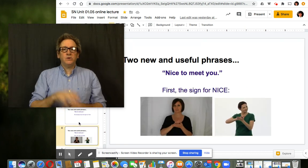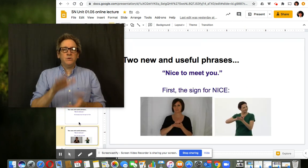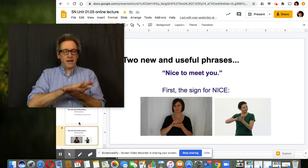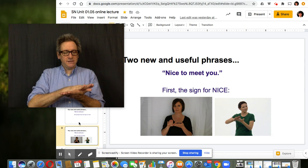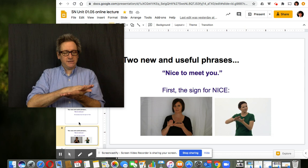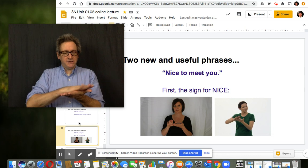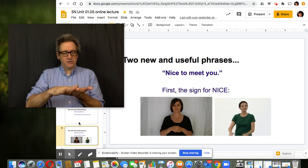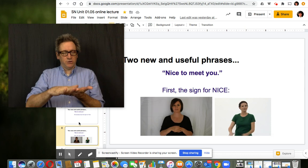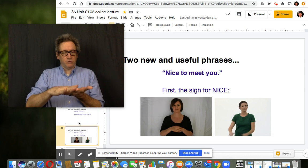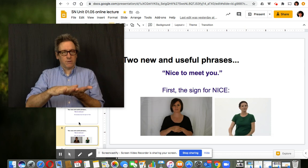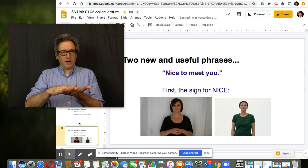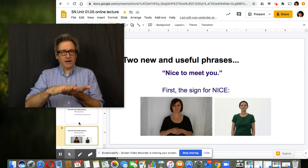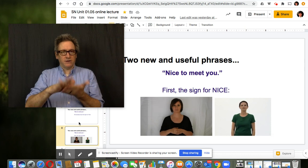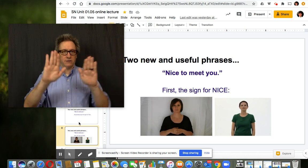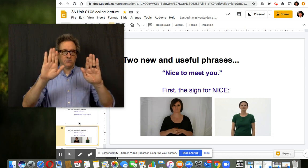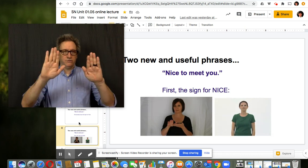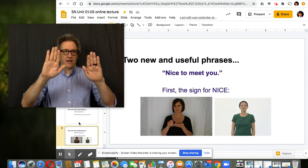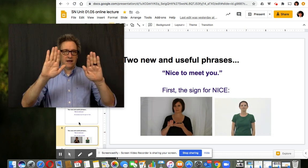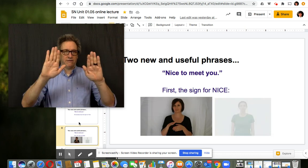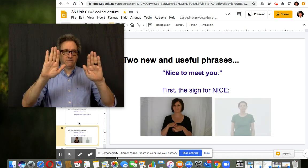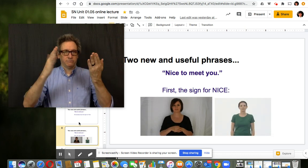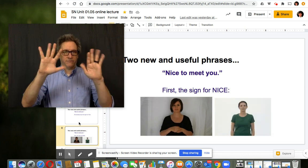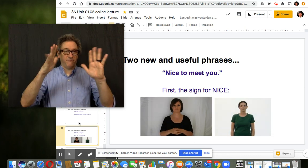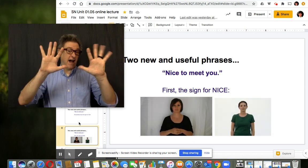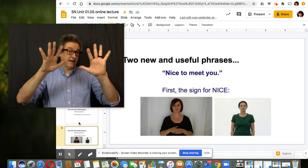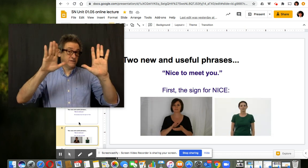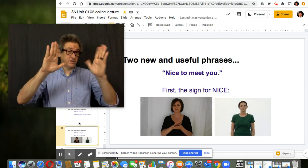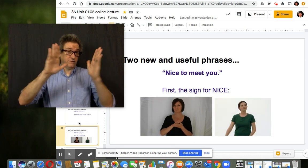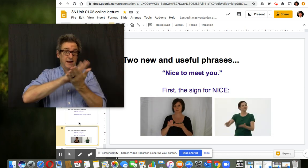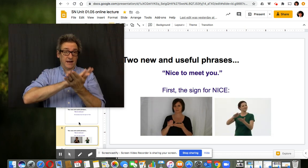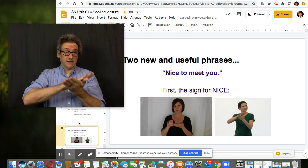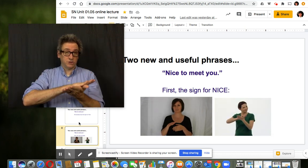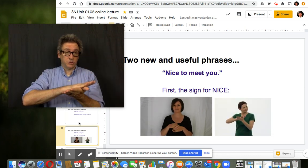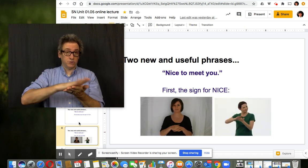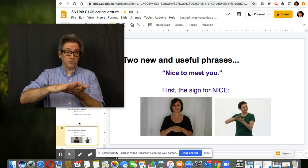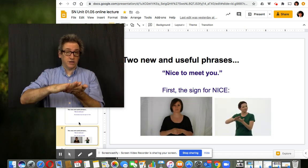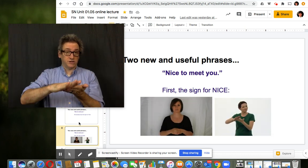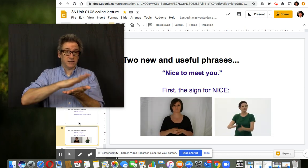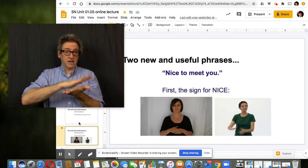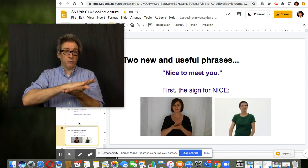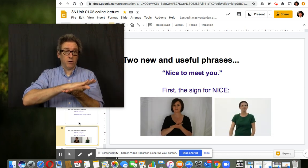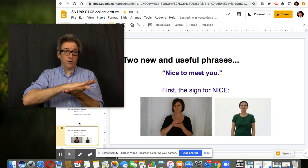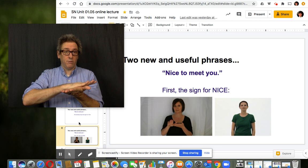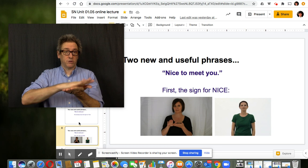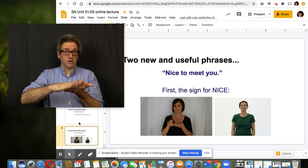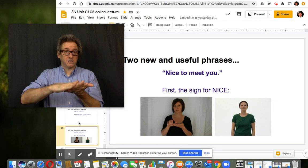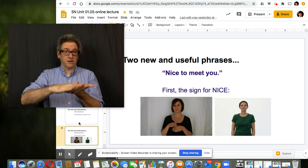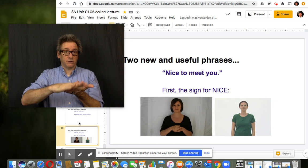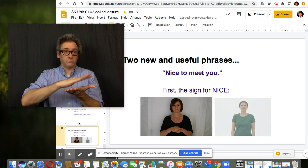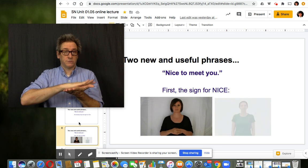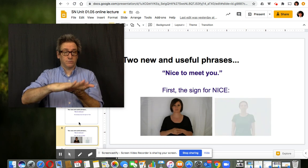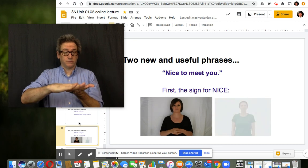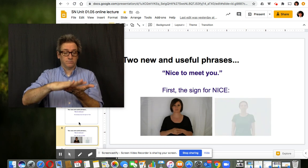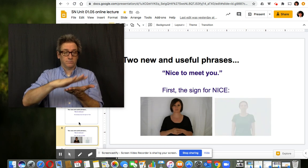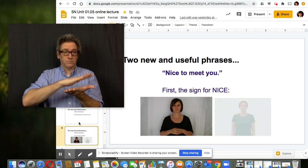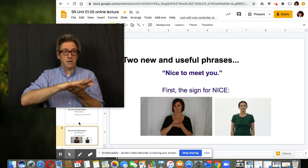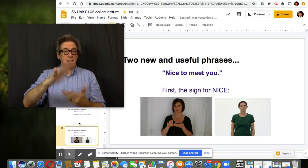So nice is you rub your hand, two flat fives, two flat hands, and just slide one palm across the other.